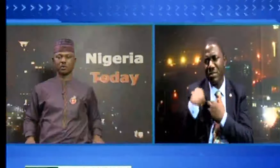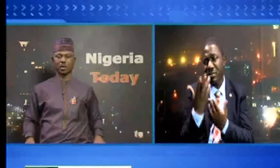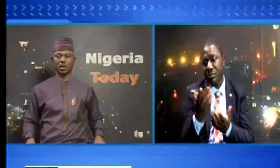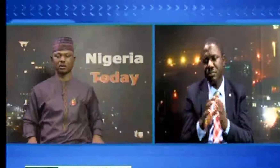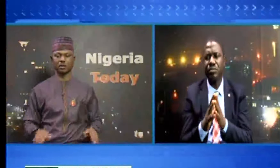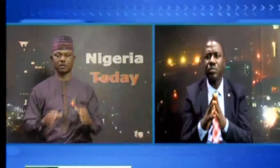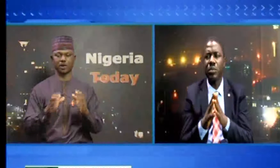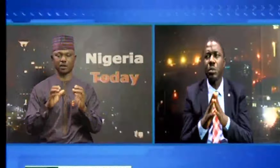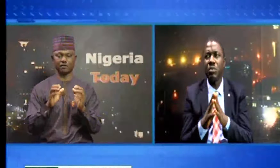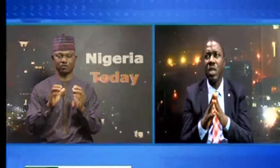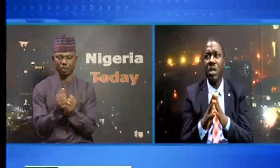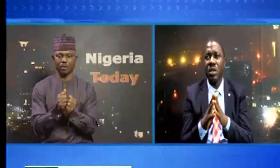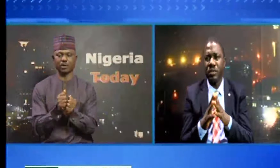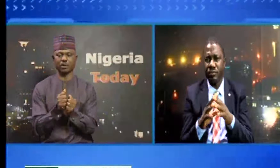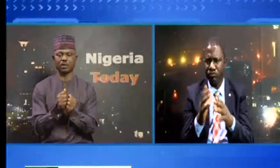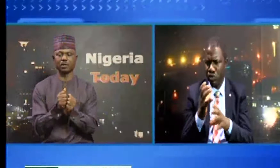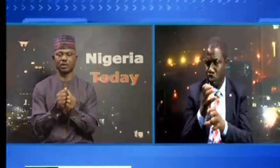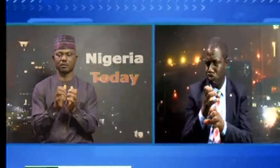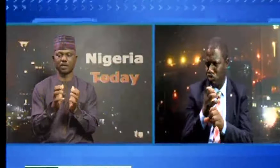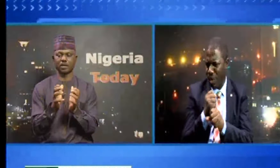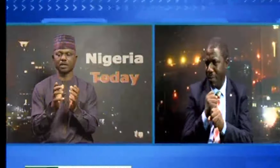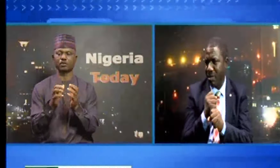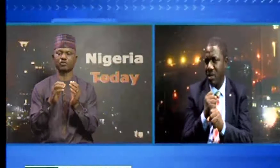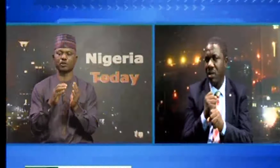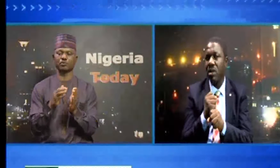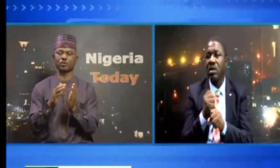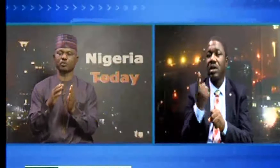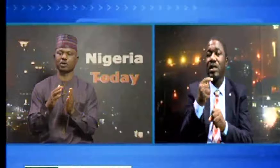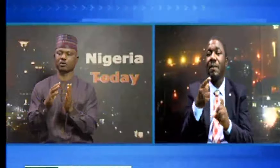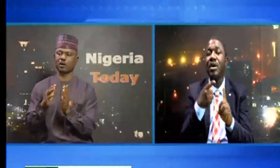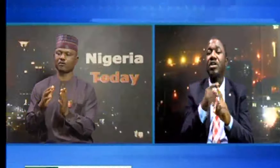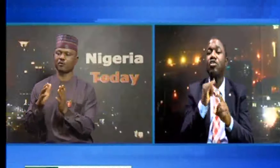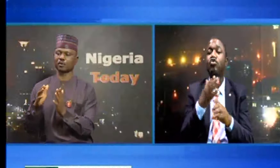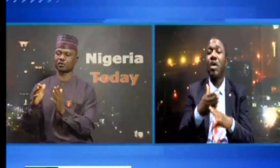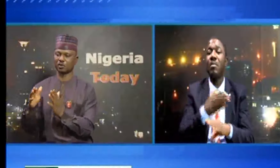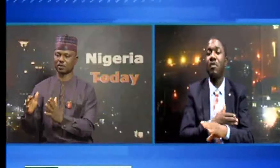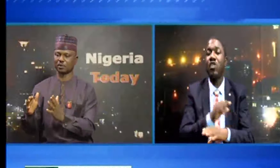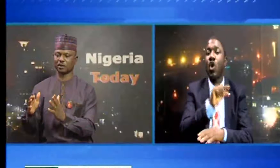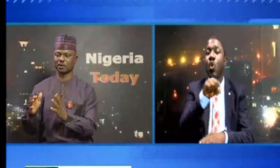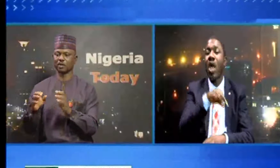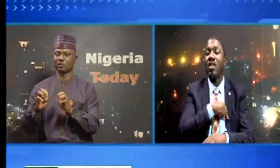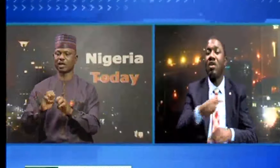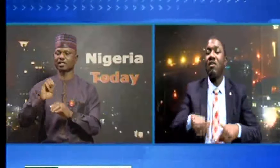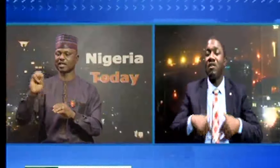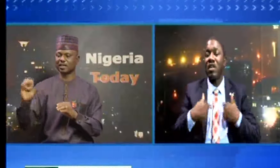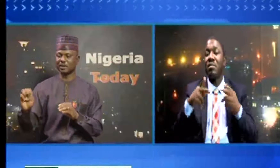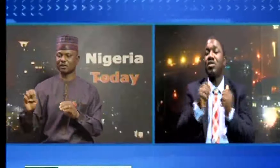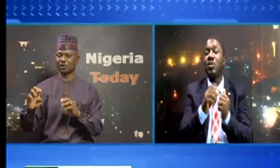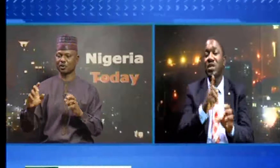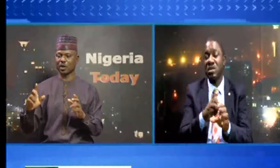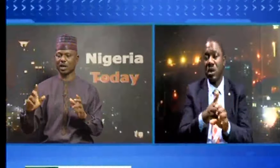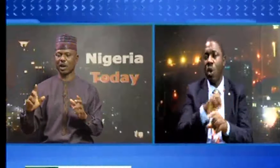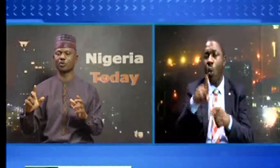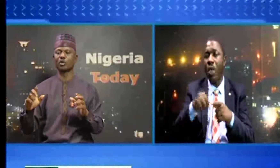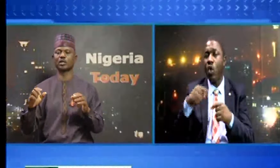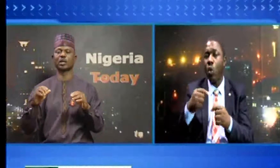When you look around this, if I can give you summarily, the mandate is to improve the quality of life of persons with disabilities. But extensively, when you